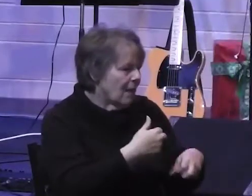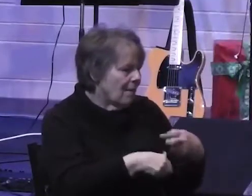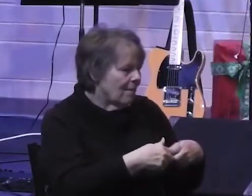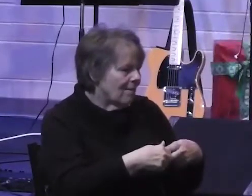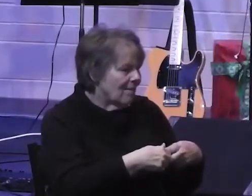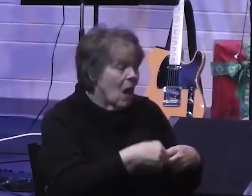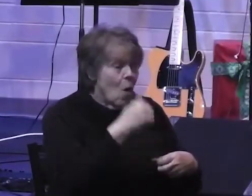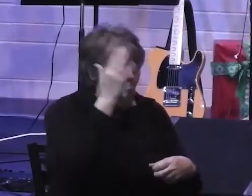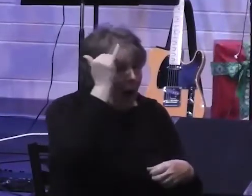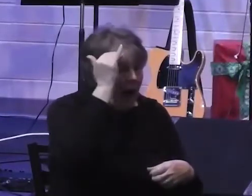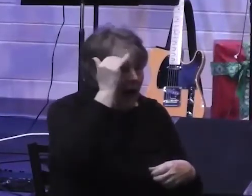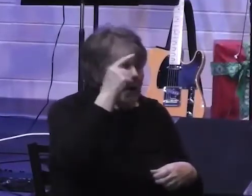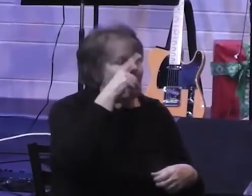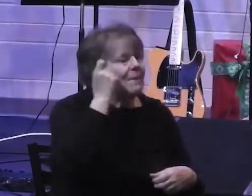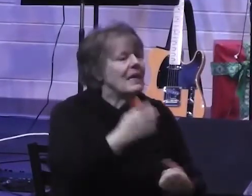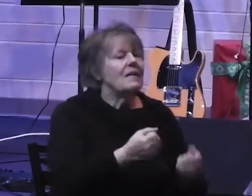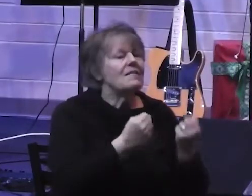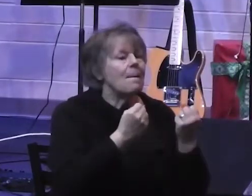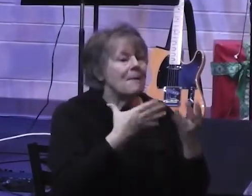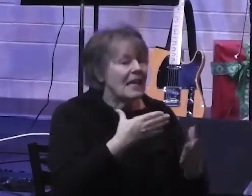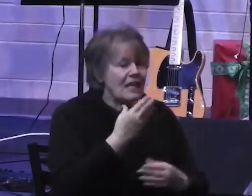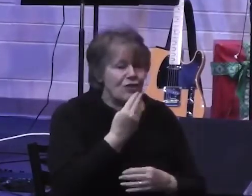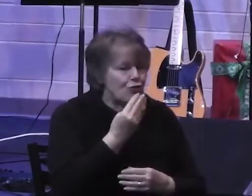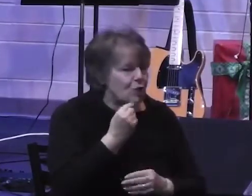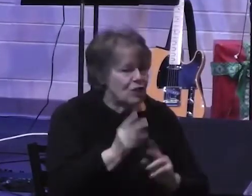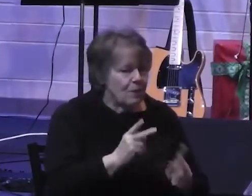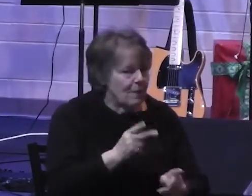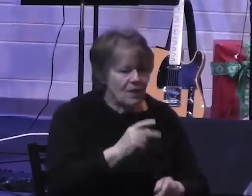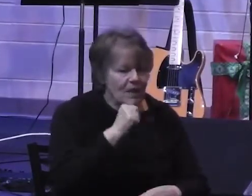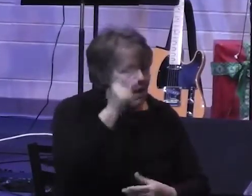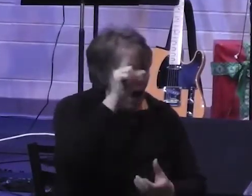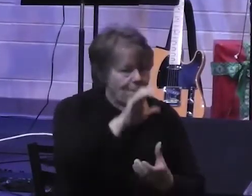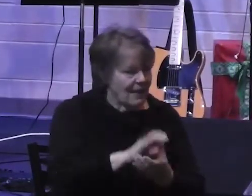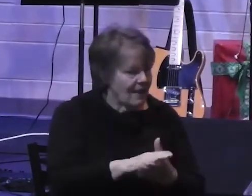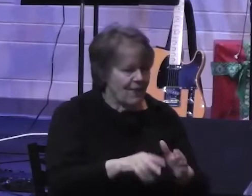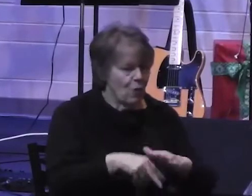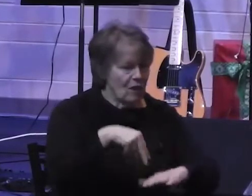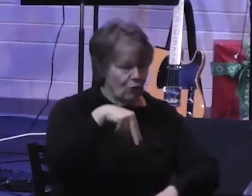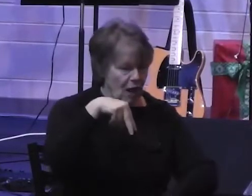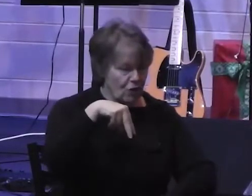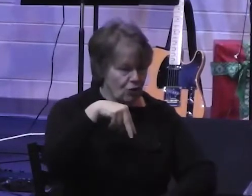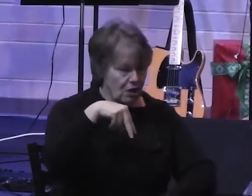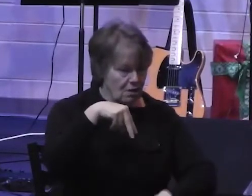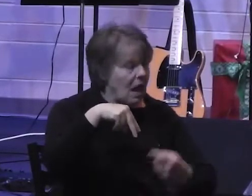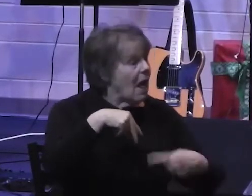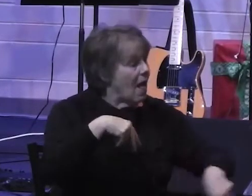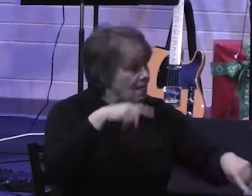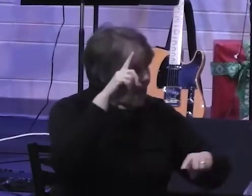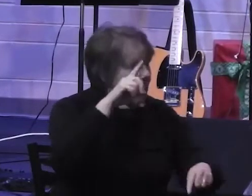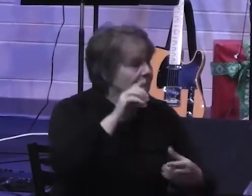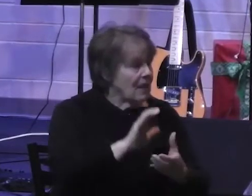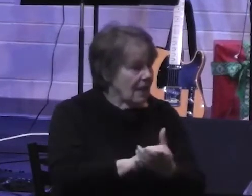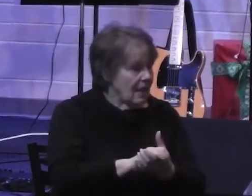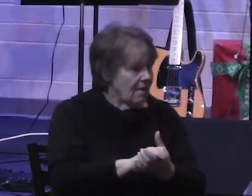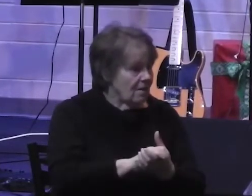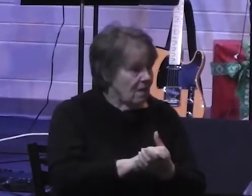actually many ancient Jews, didn't believe in the resurrection. They believed that when you died,